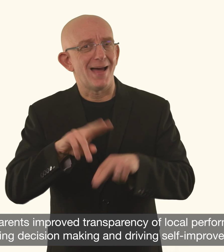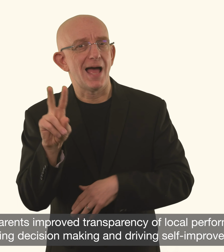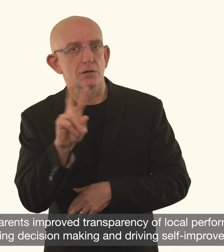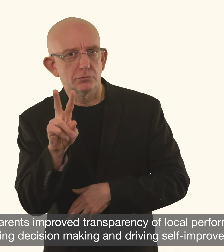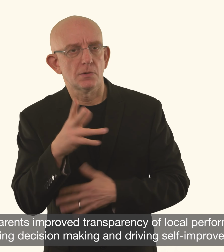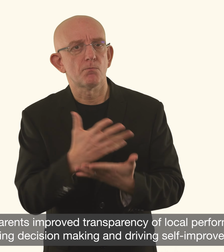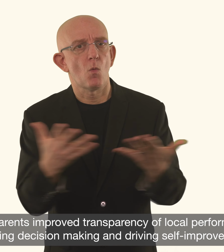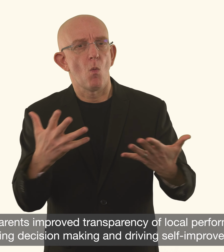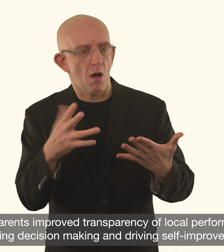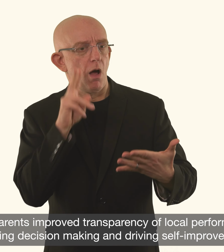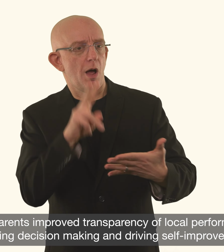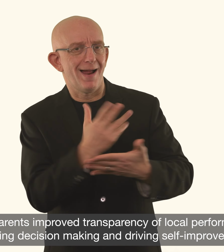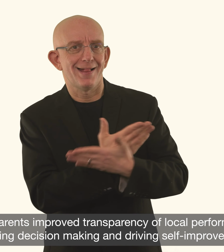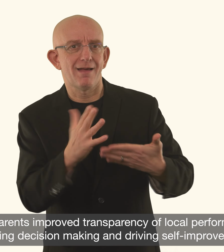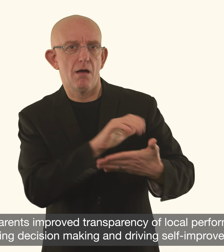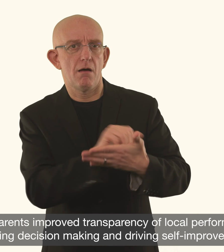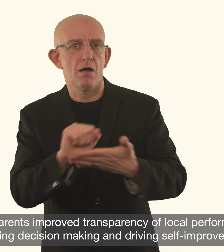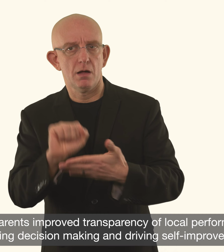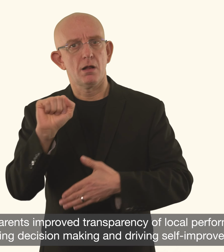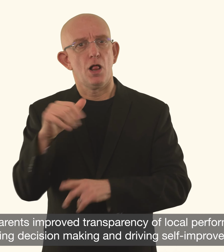giving parents improved transparency of local performance,